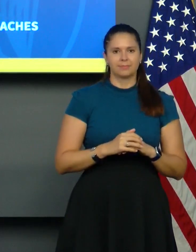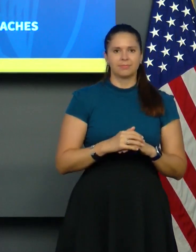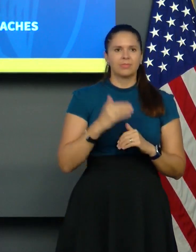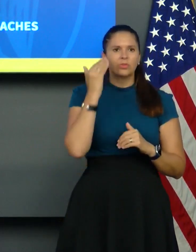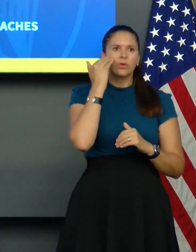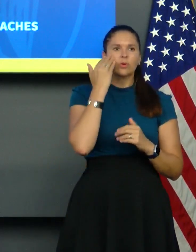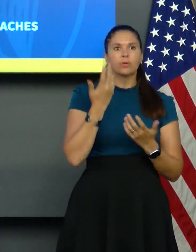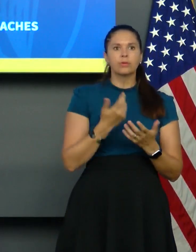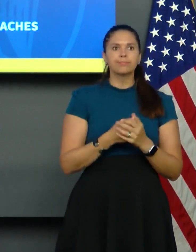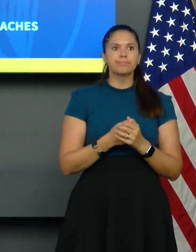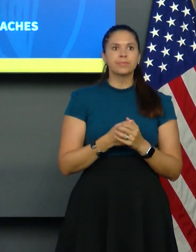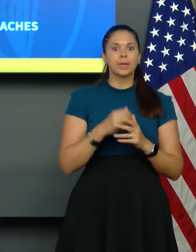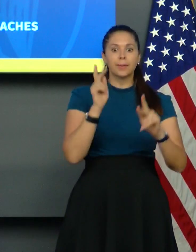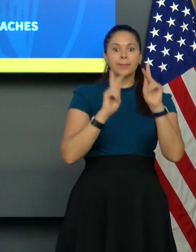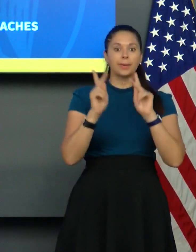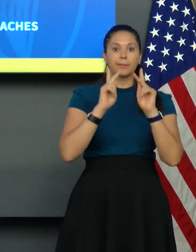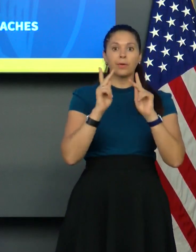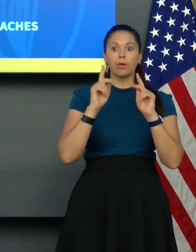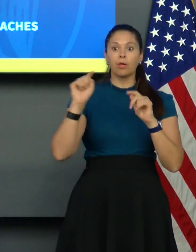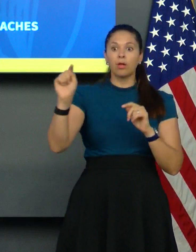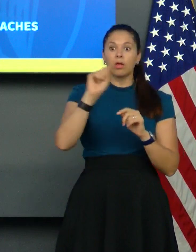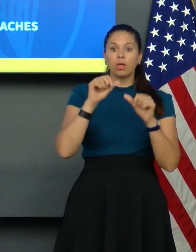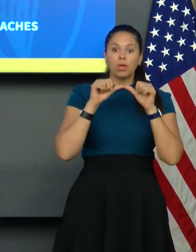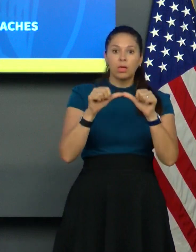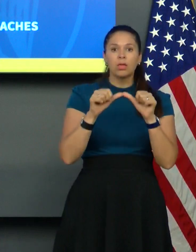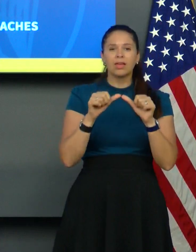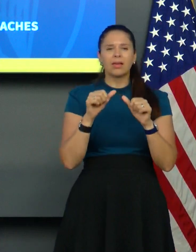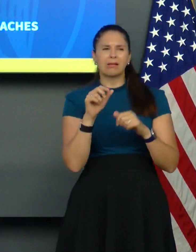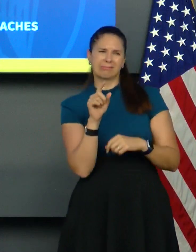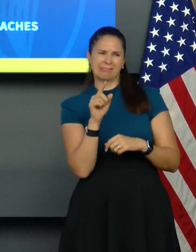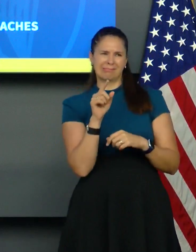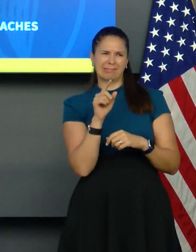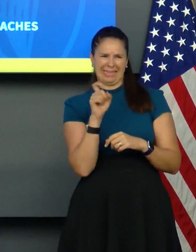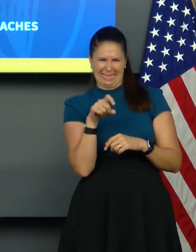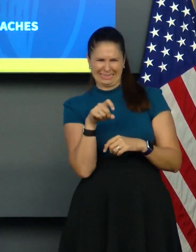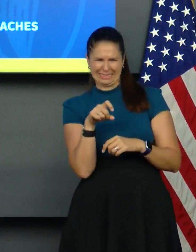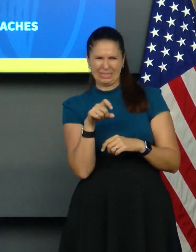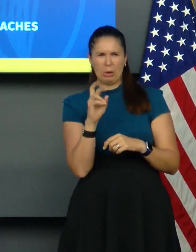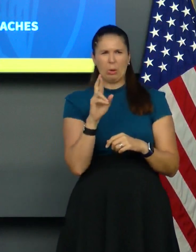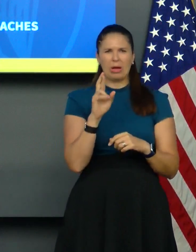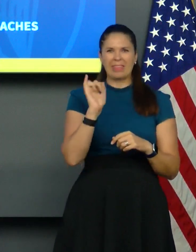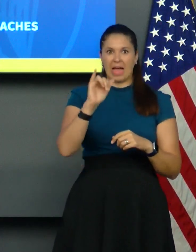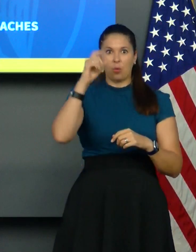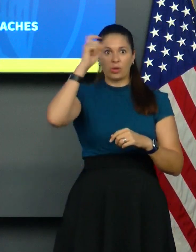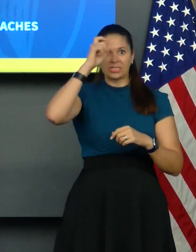You know, and for people who continue to question the necessity of that or the wisdom of that,